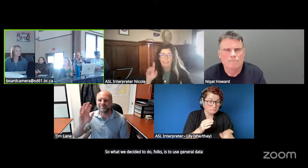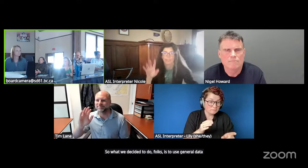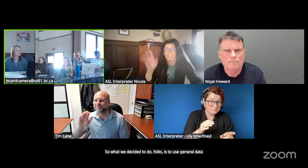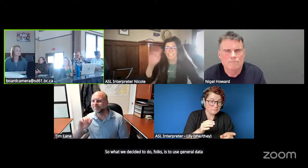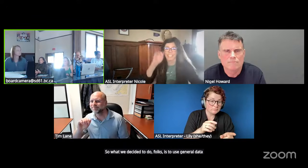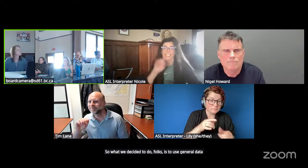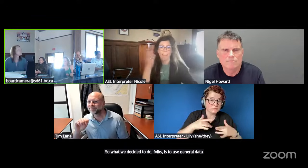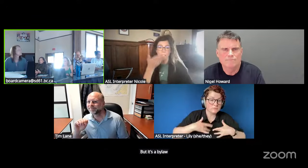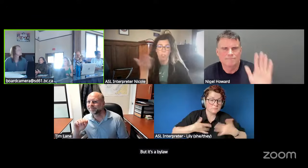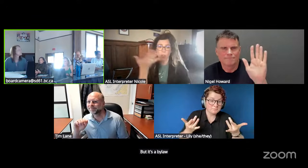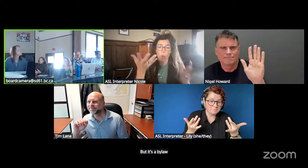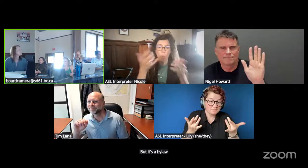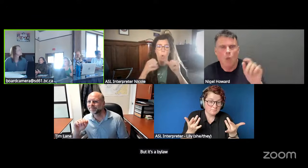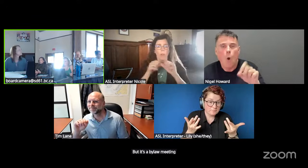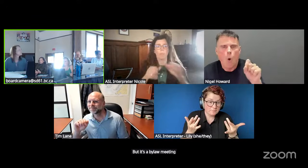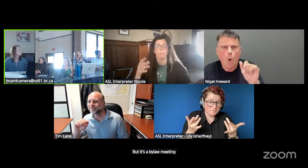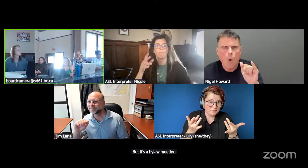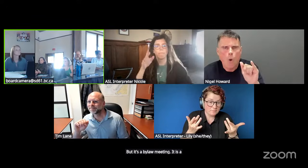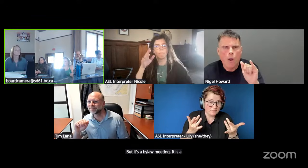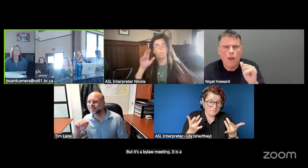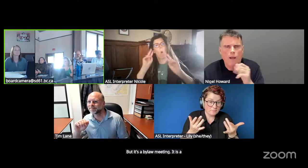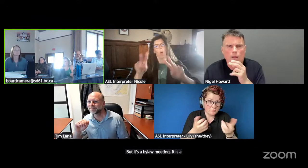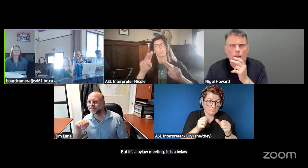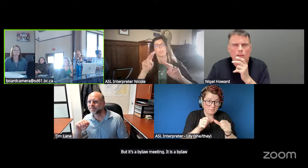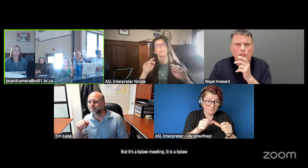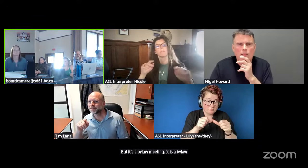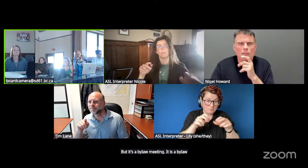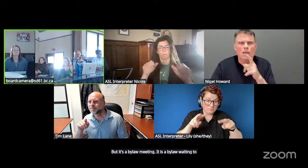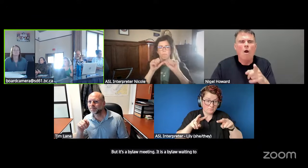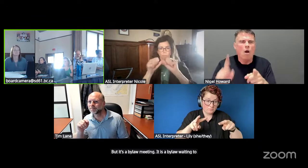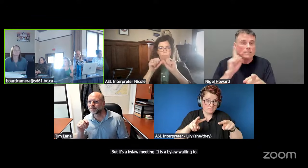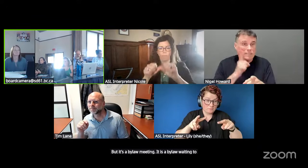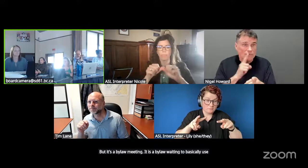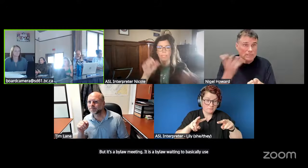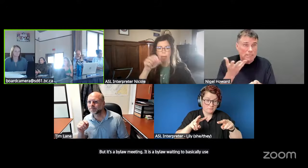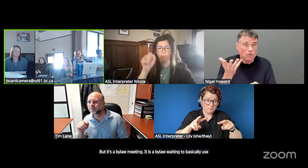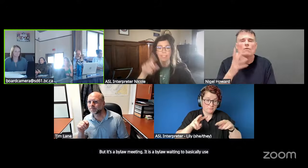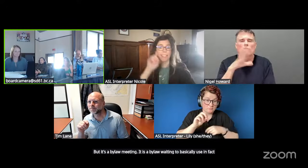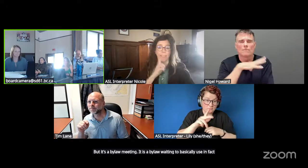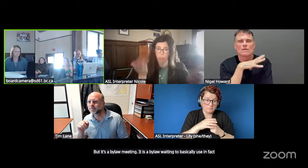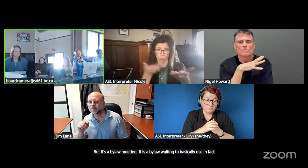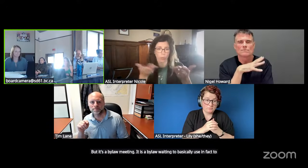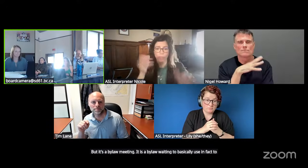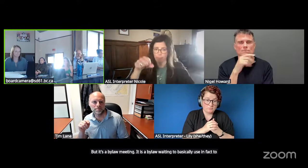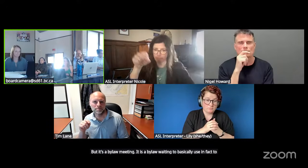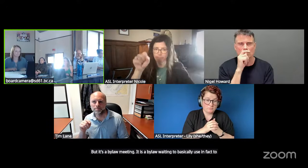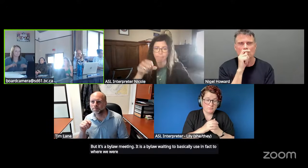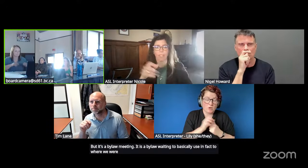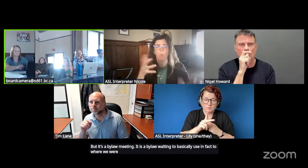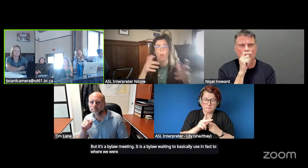bylaw reading. It is a bylaw reading to basically move it back to where we were